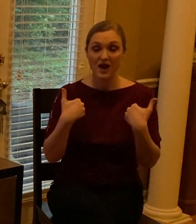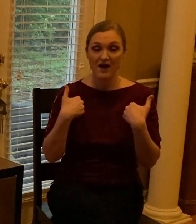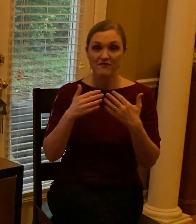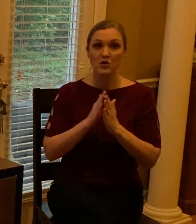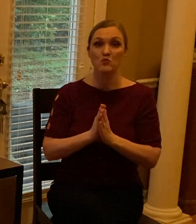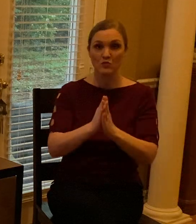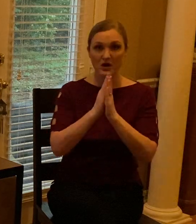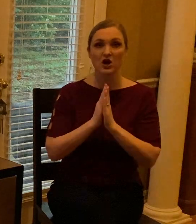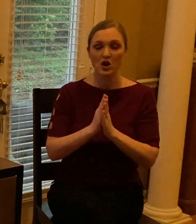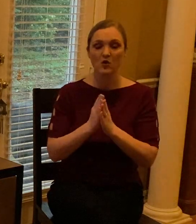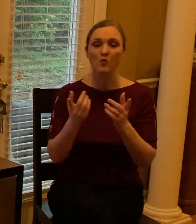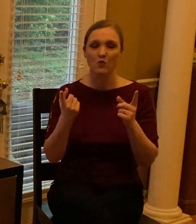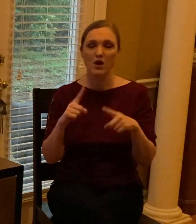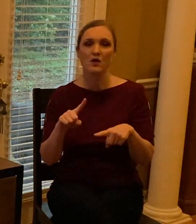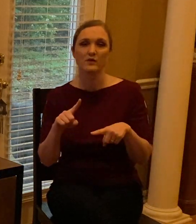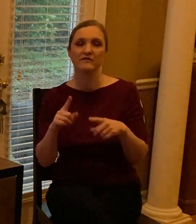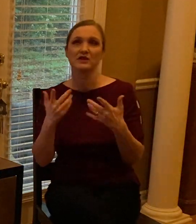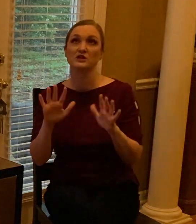prayer as we close.